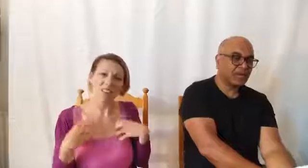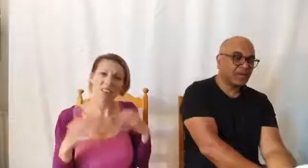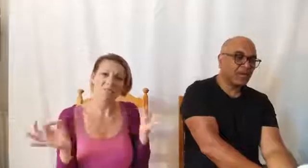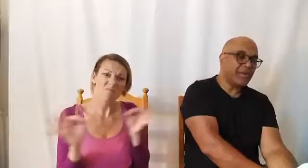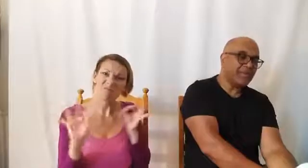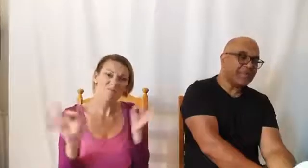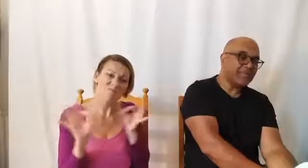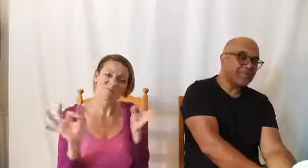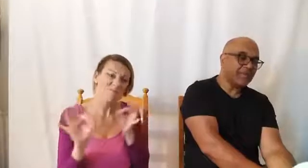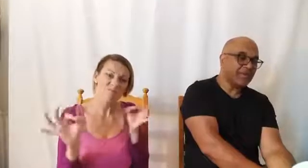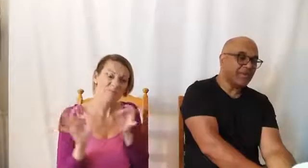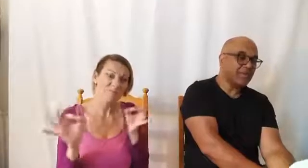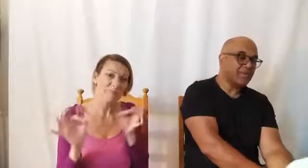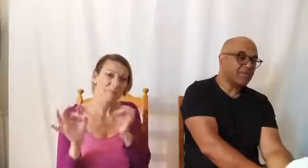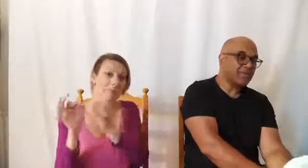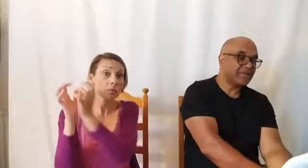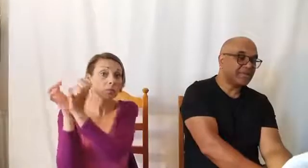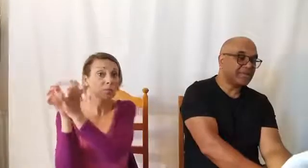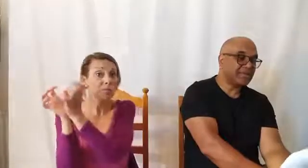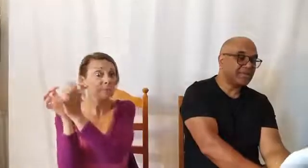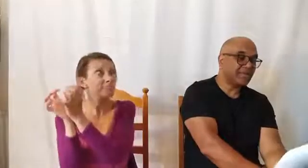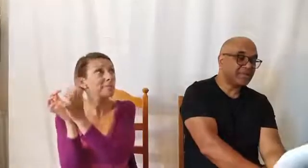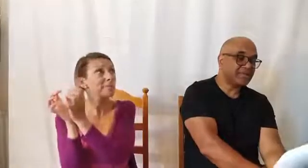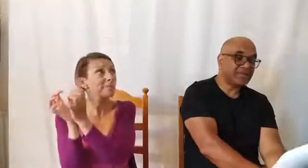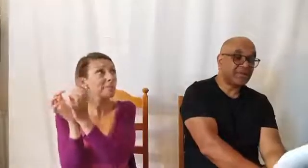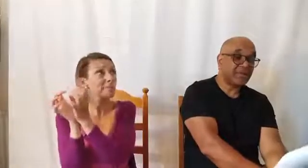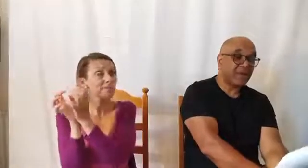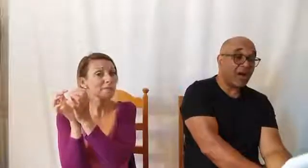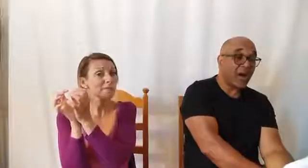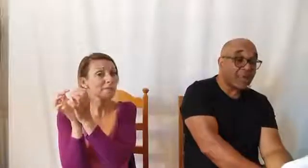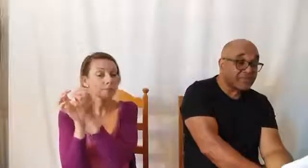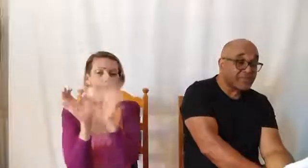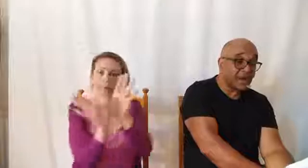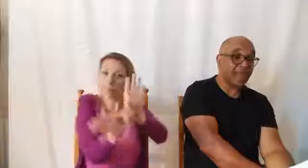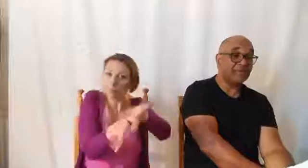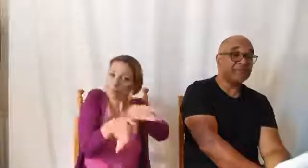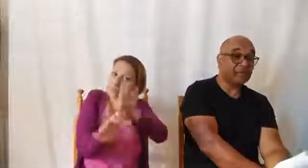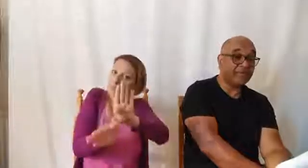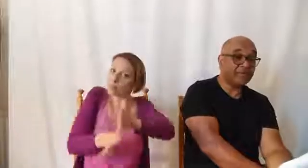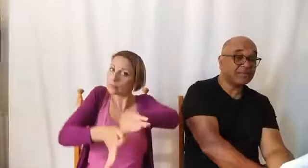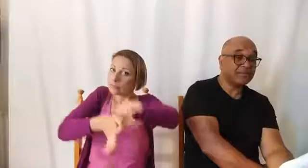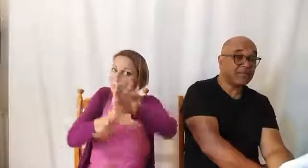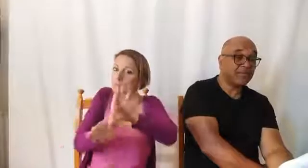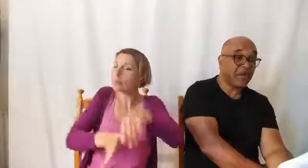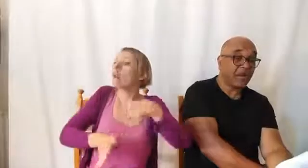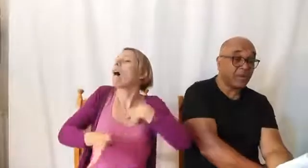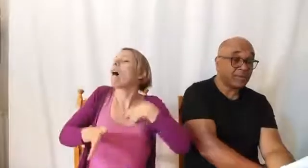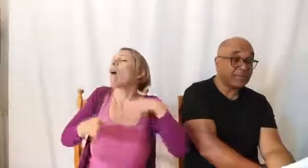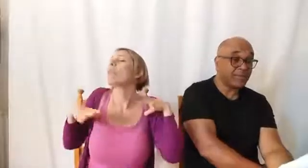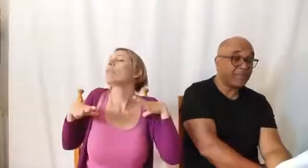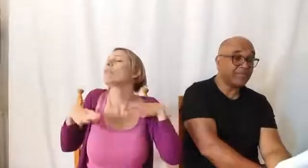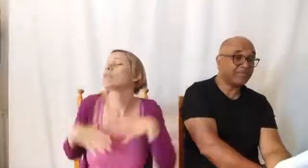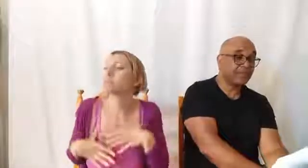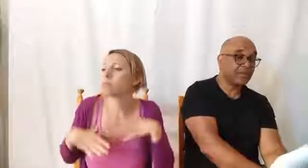When Ben said nothing, Wendy whispered in a gentle voice, "I'm tired of swimming so far all the time.